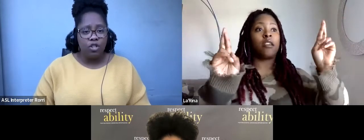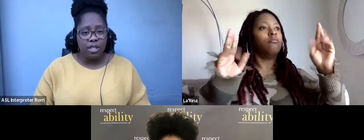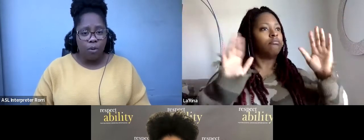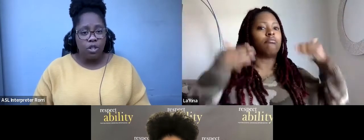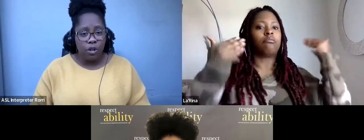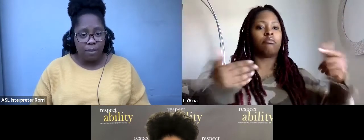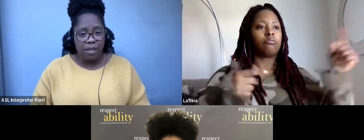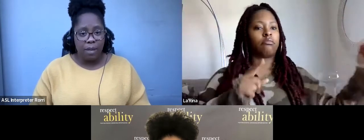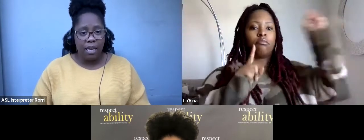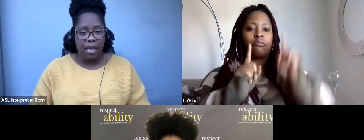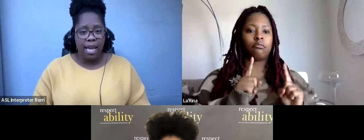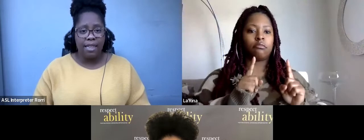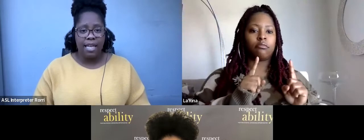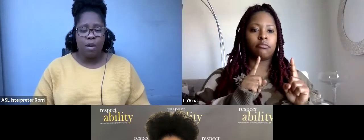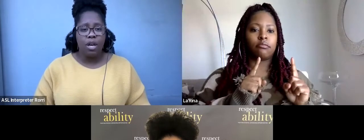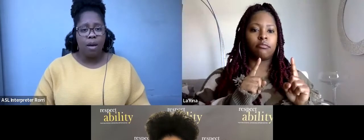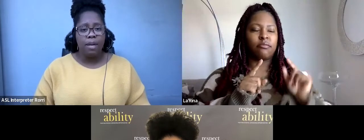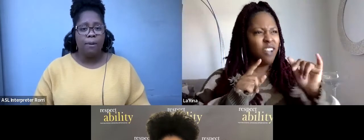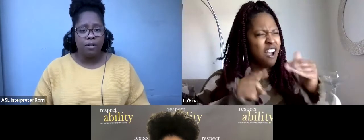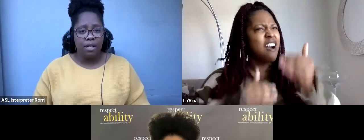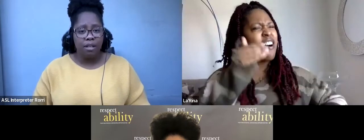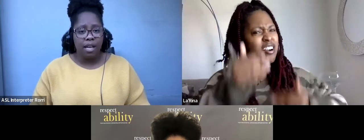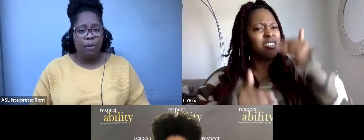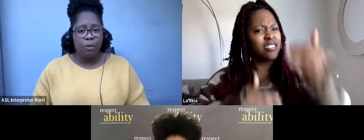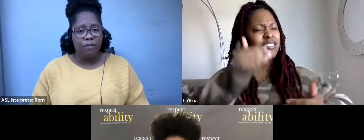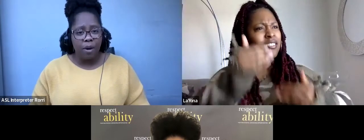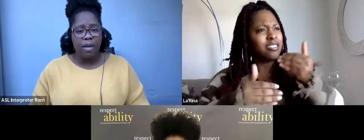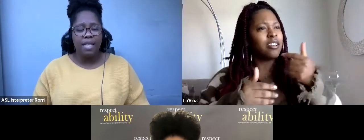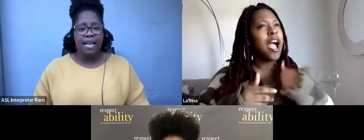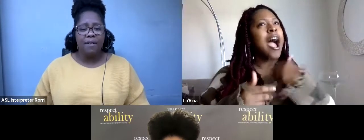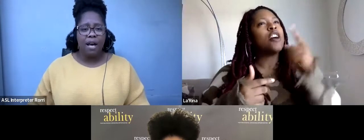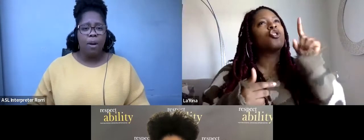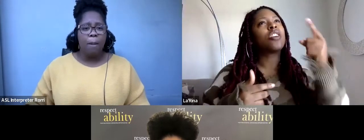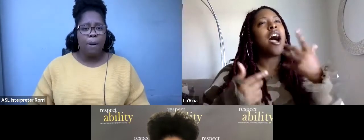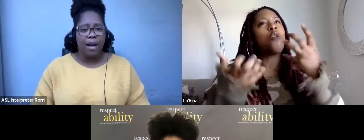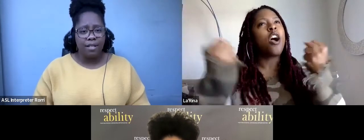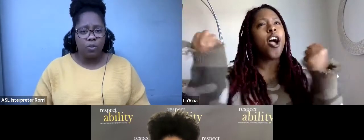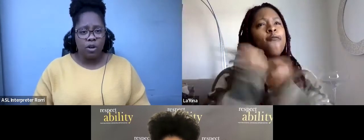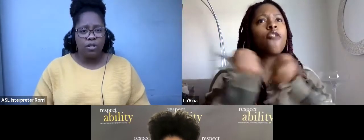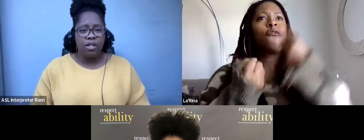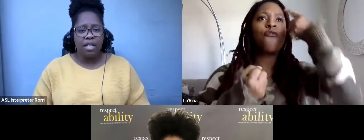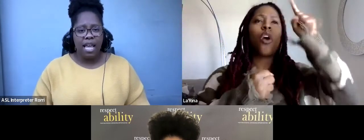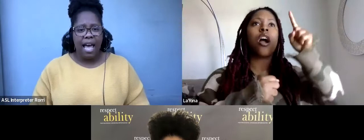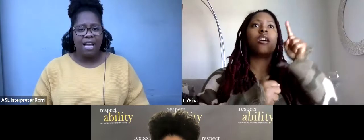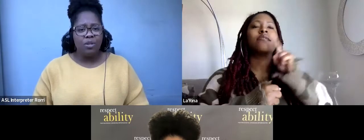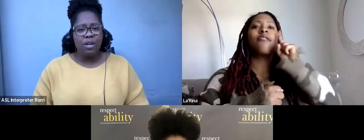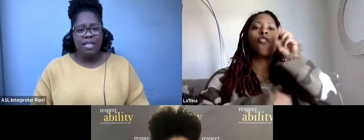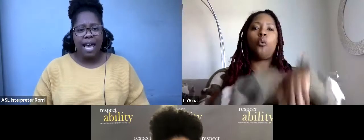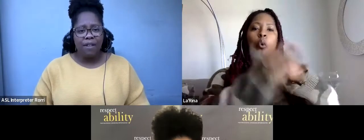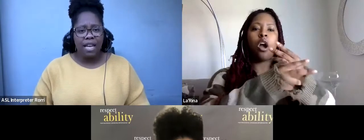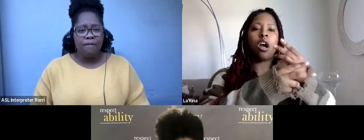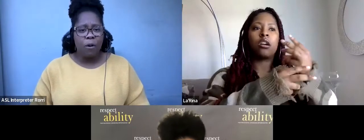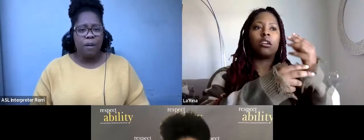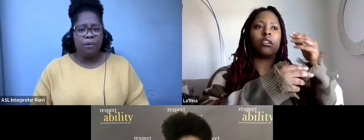fill those questions out, return them to me, and then they would come in person and we would film. And that's kind of how my process works. I just wanted